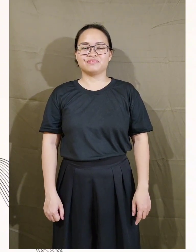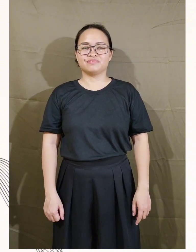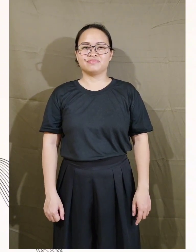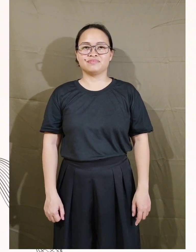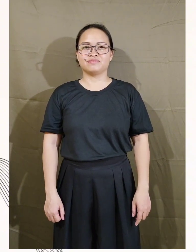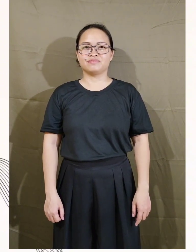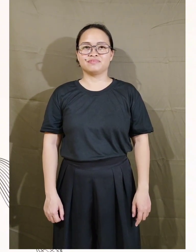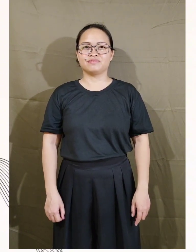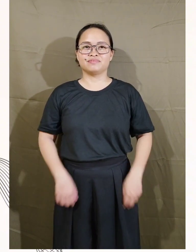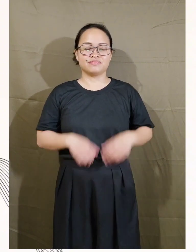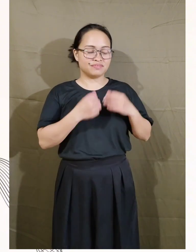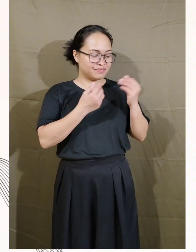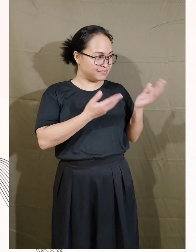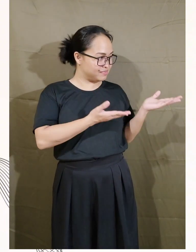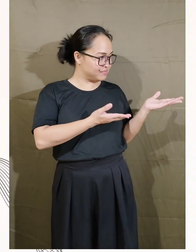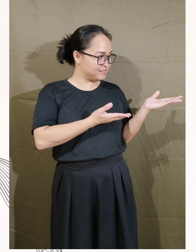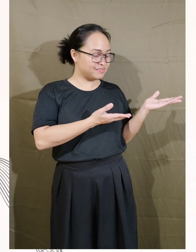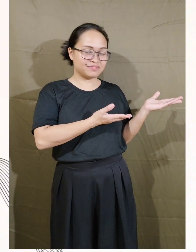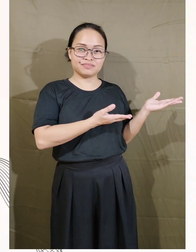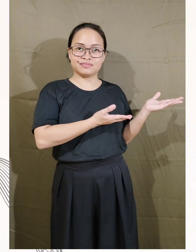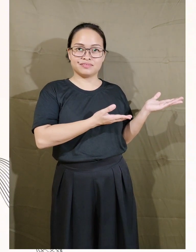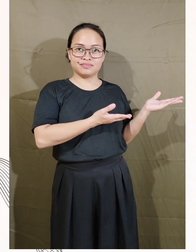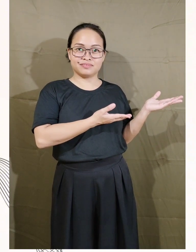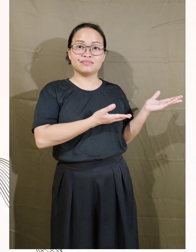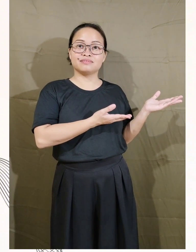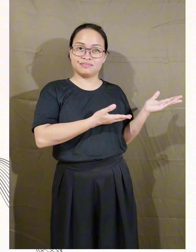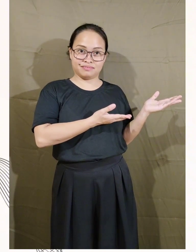Now, the answer is 1.